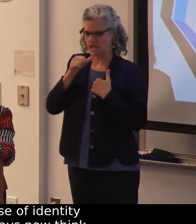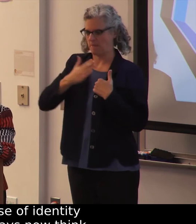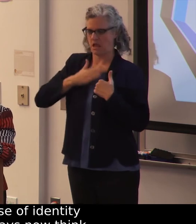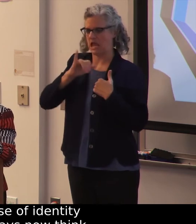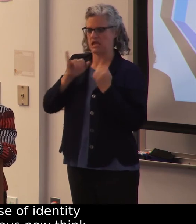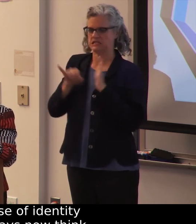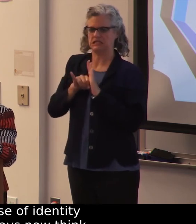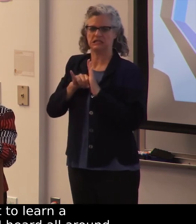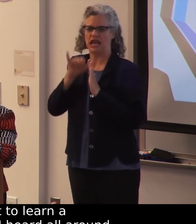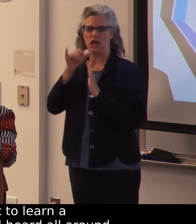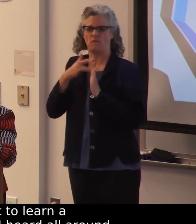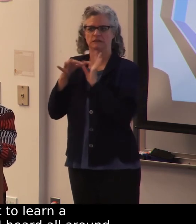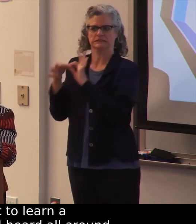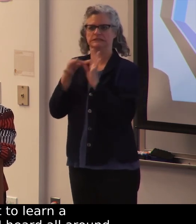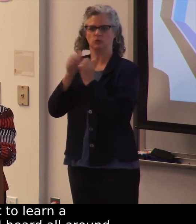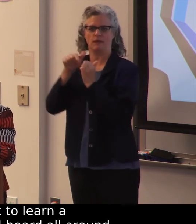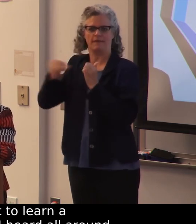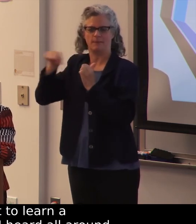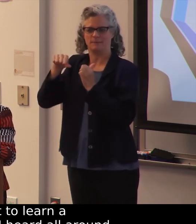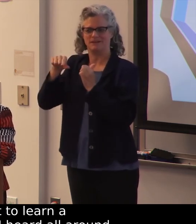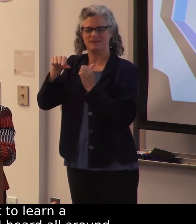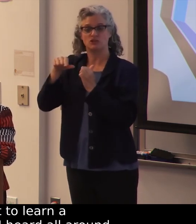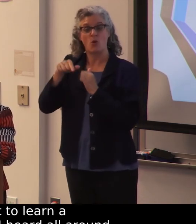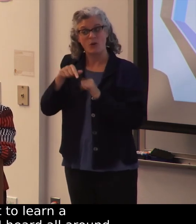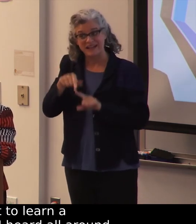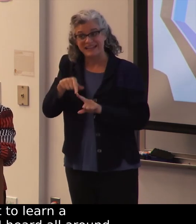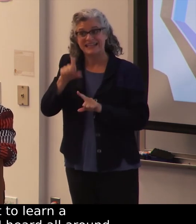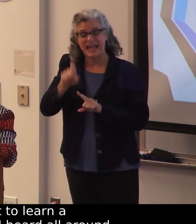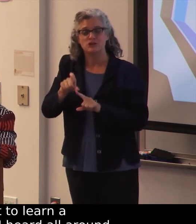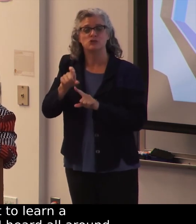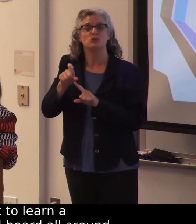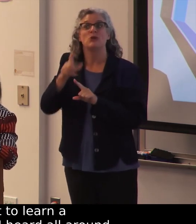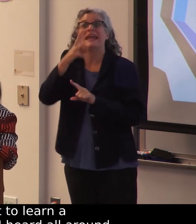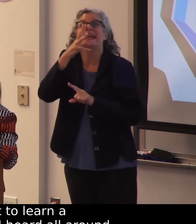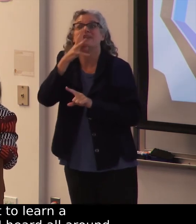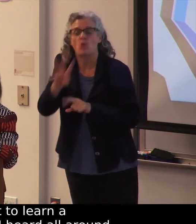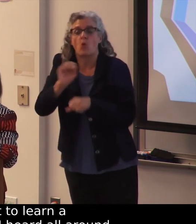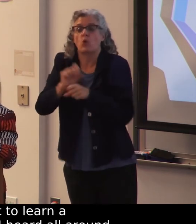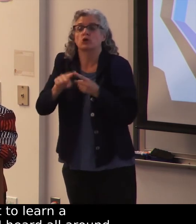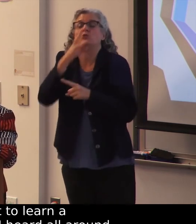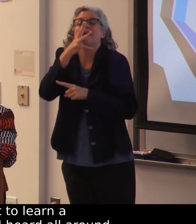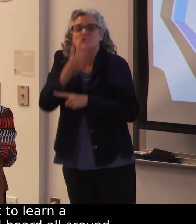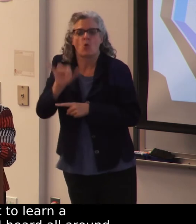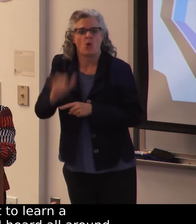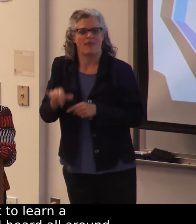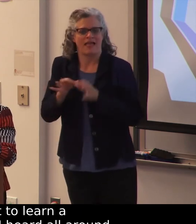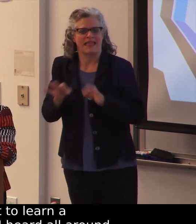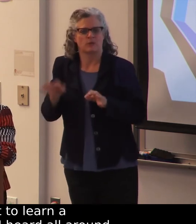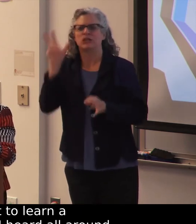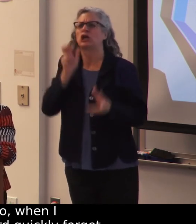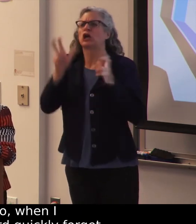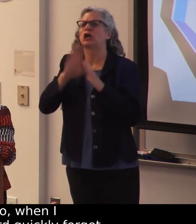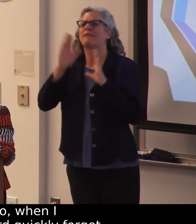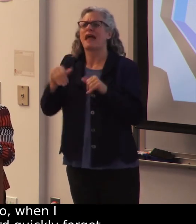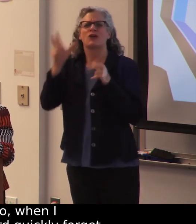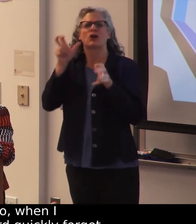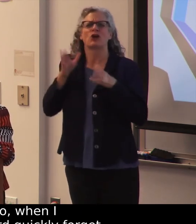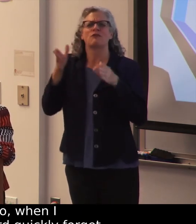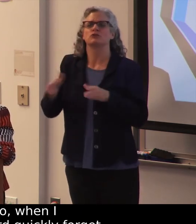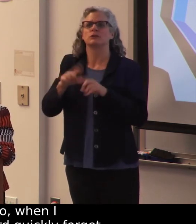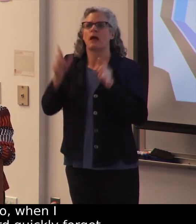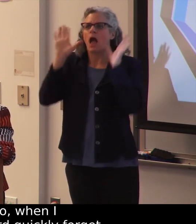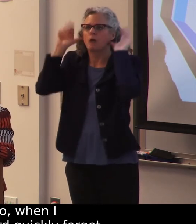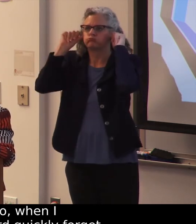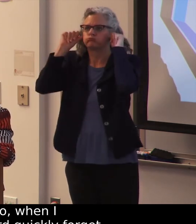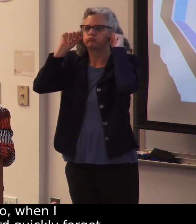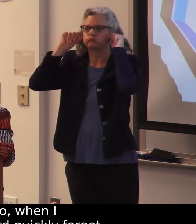of the work that it took not to learn a language, right? That I heard all around me all the time, right? But I had to, when I learned